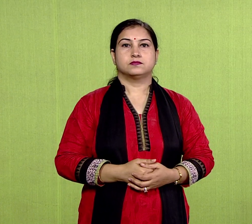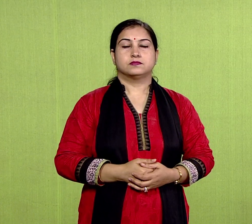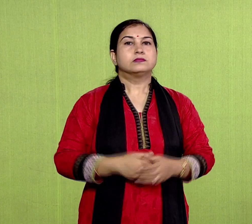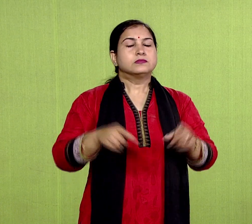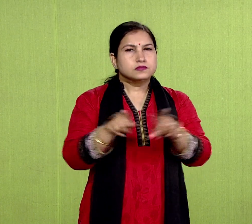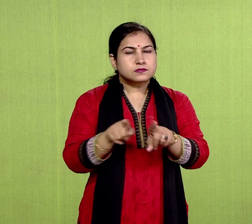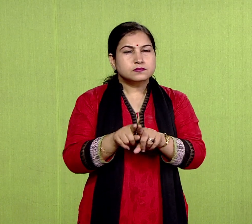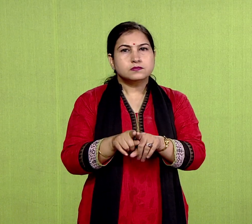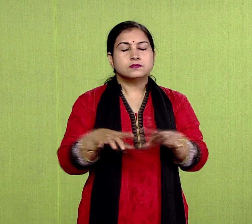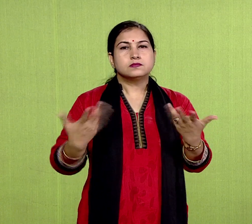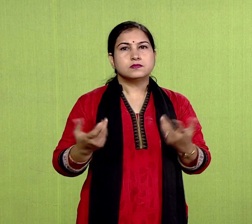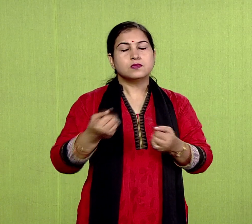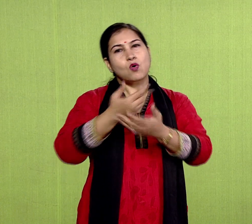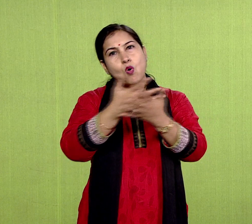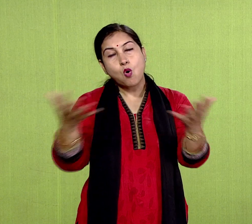Commentaries on all the four Vedas